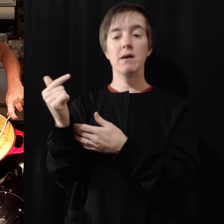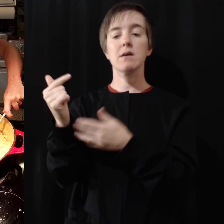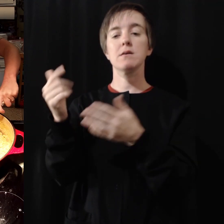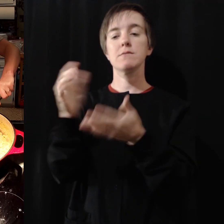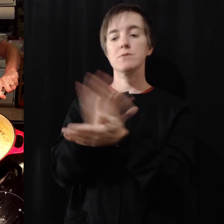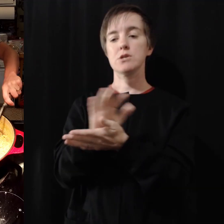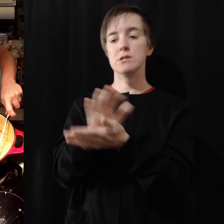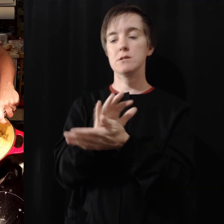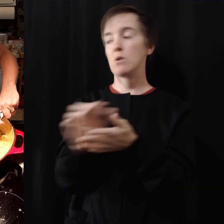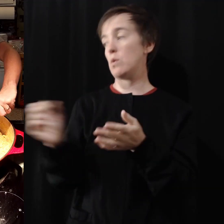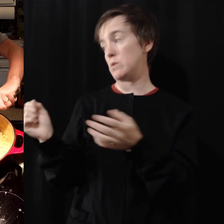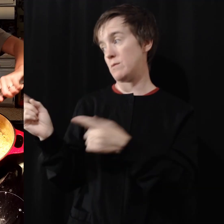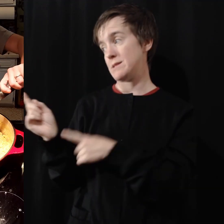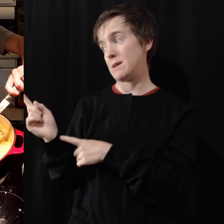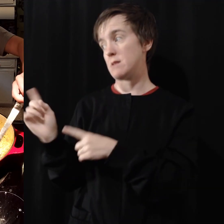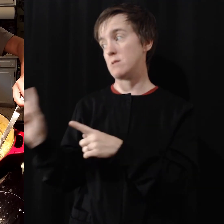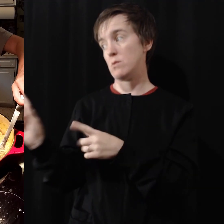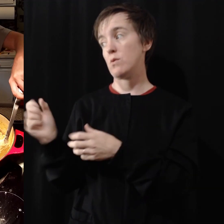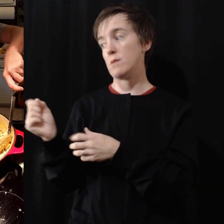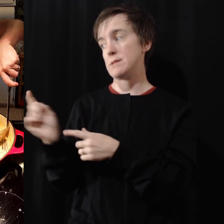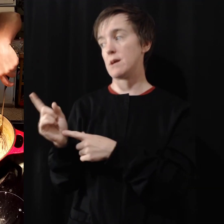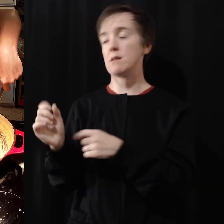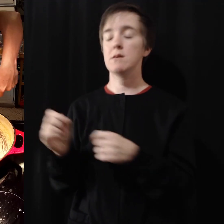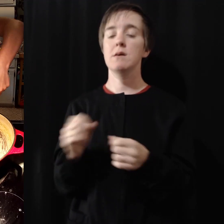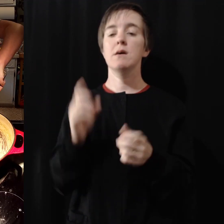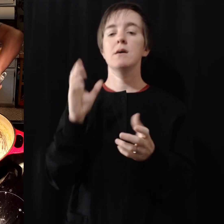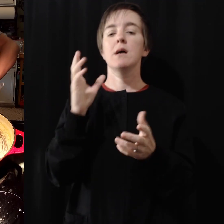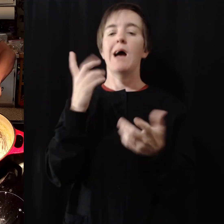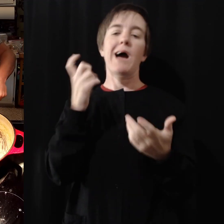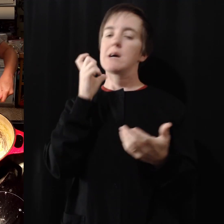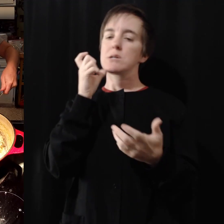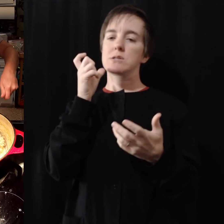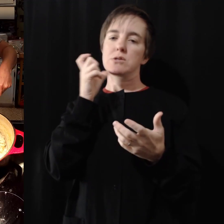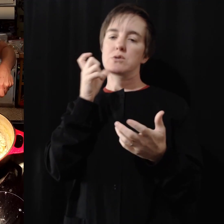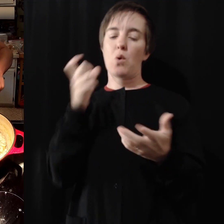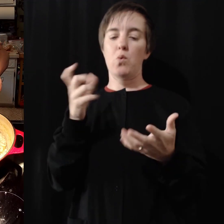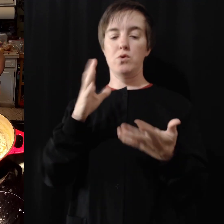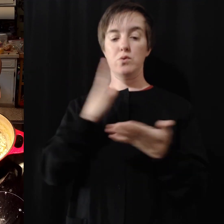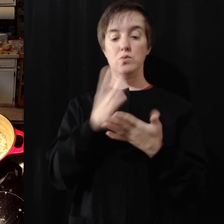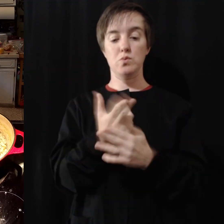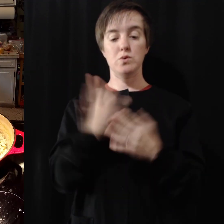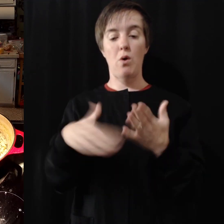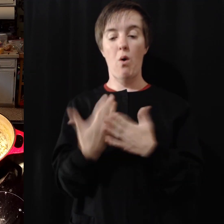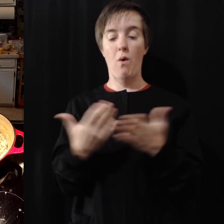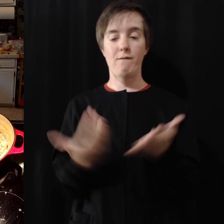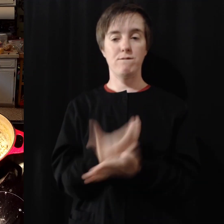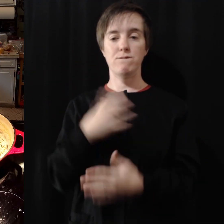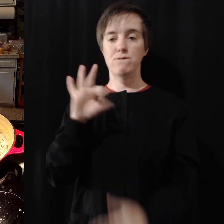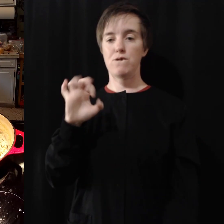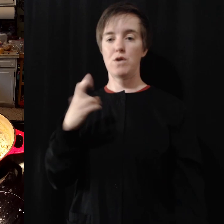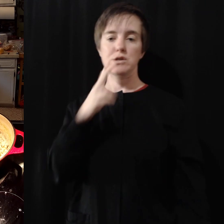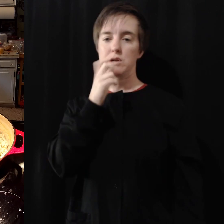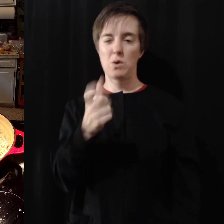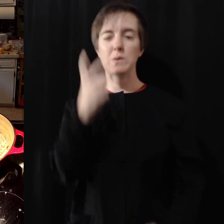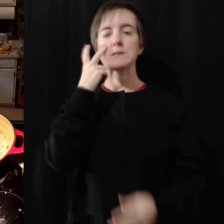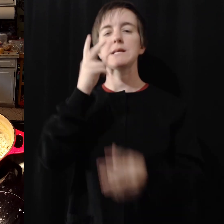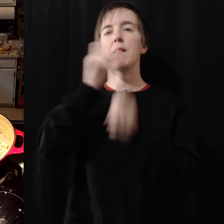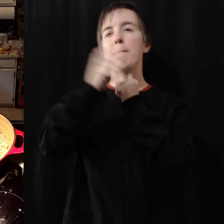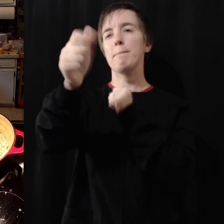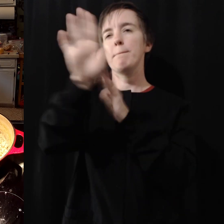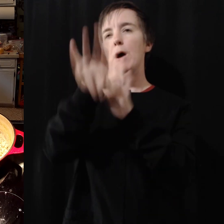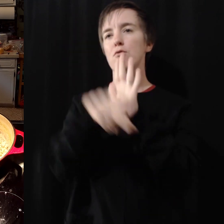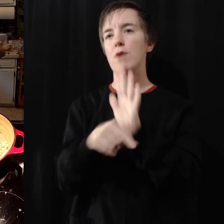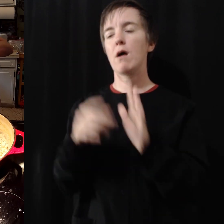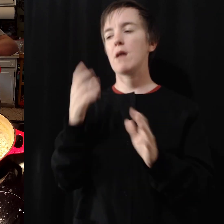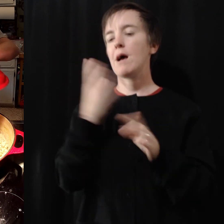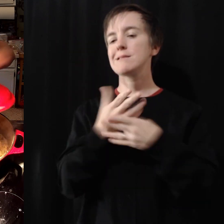out was one I just bought at Sam's. I don't leave all of that fresh. So you can tell it, you can see in the back, I've separated